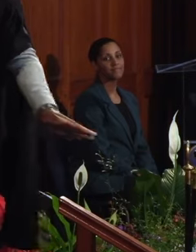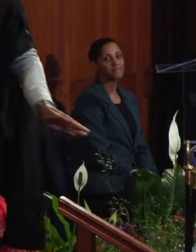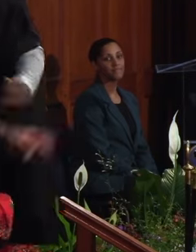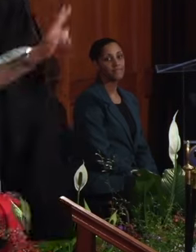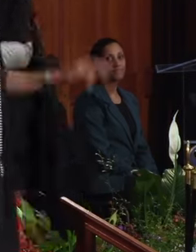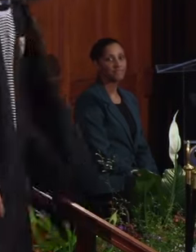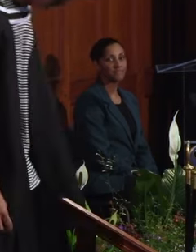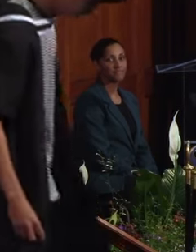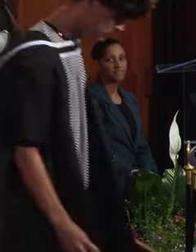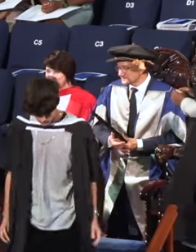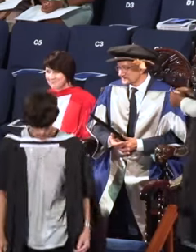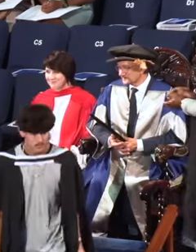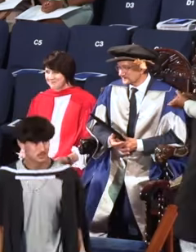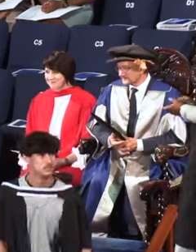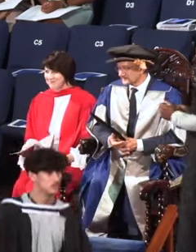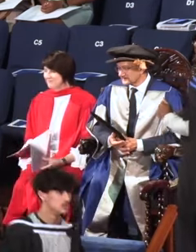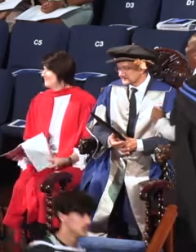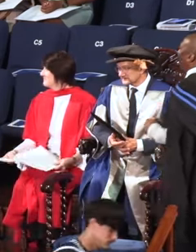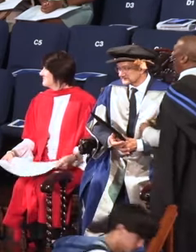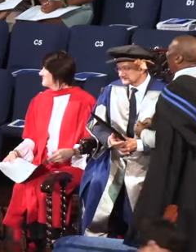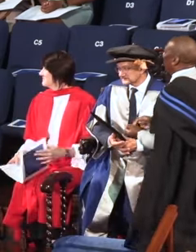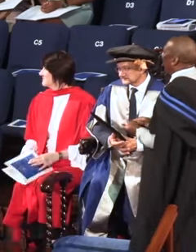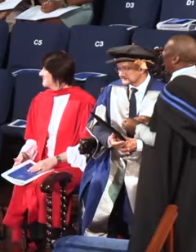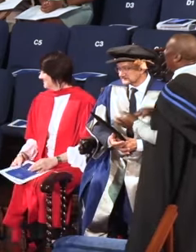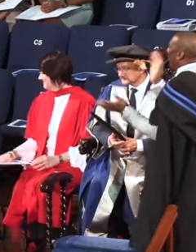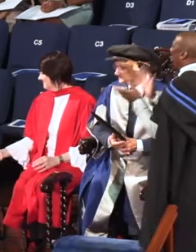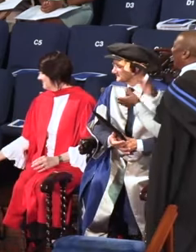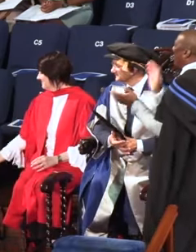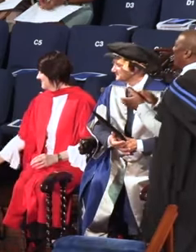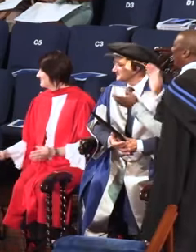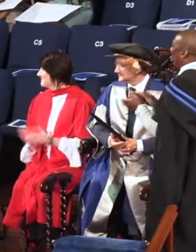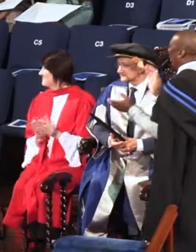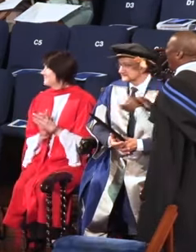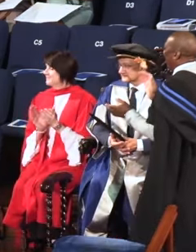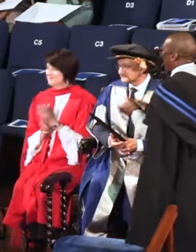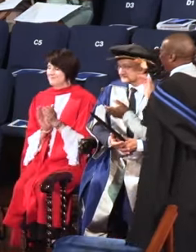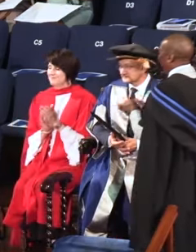For the Master of Architecture, Lonwele Shabalala.